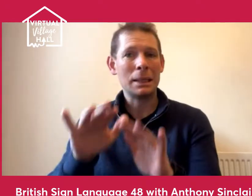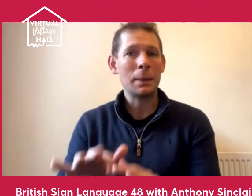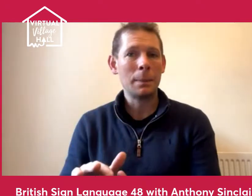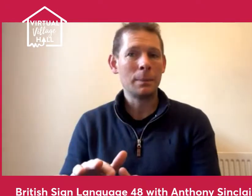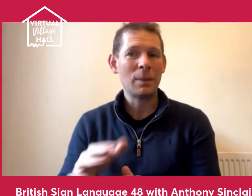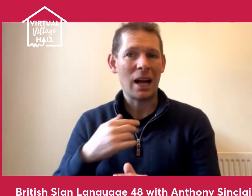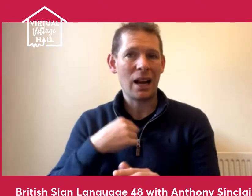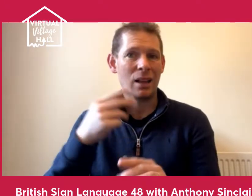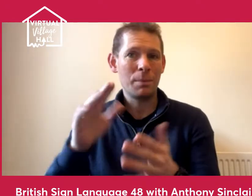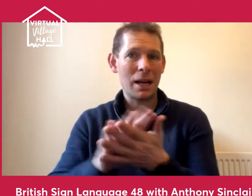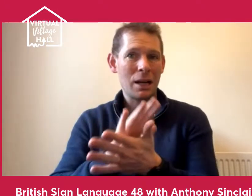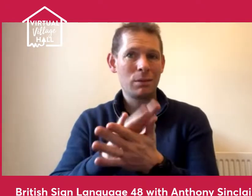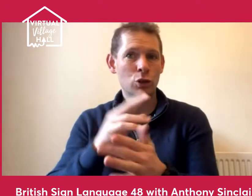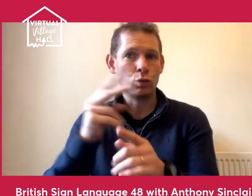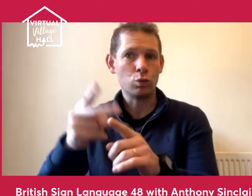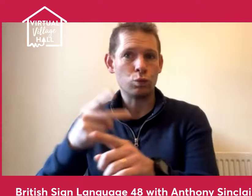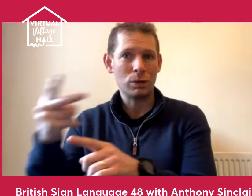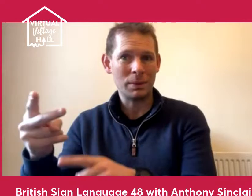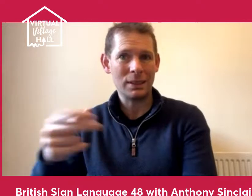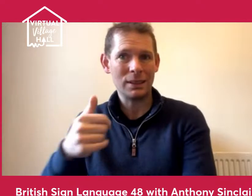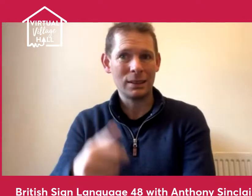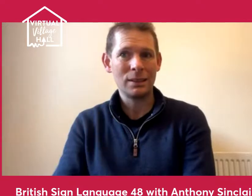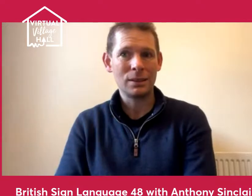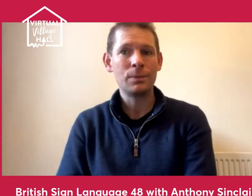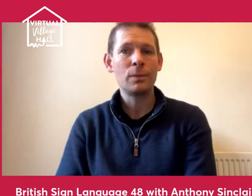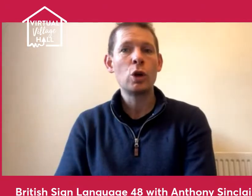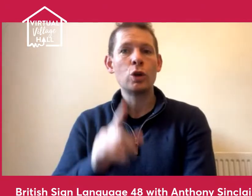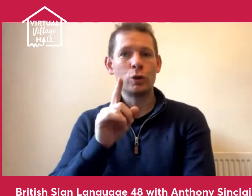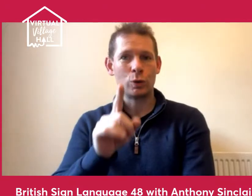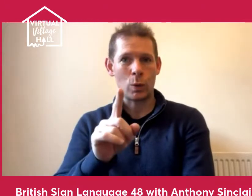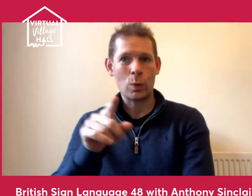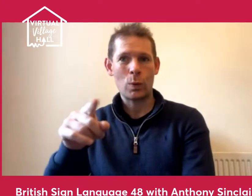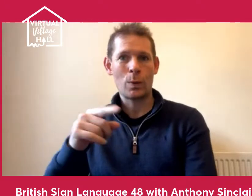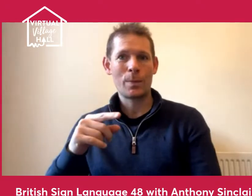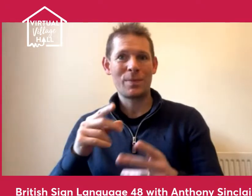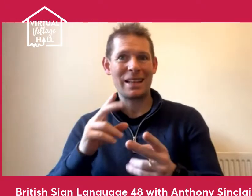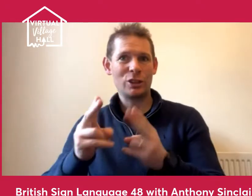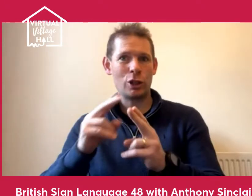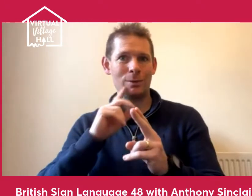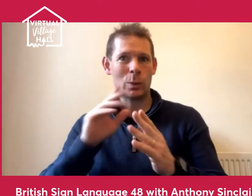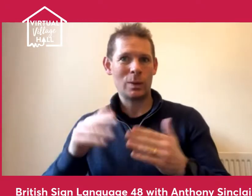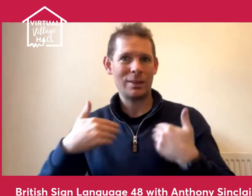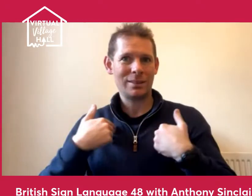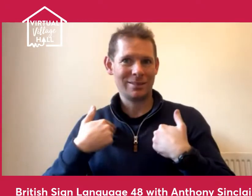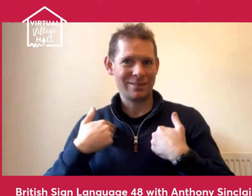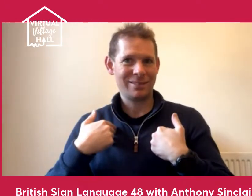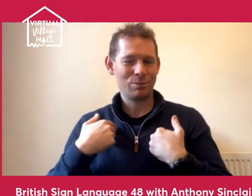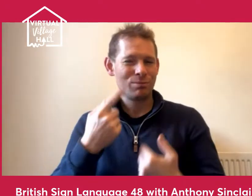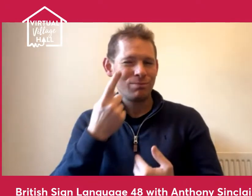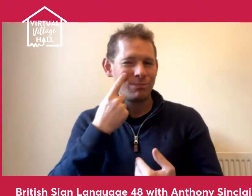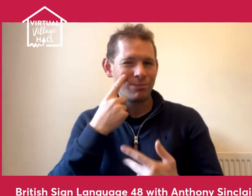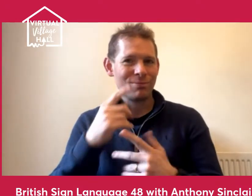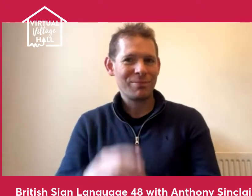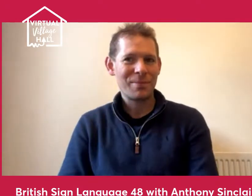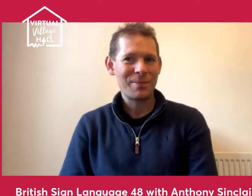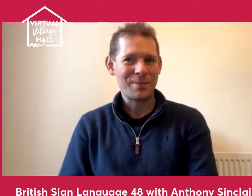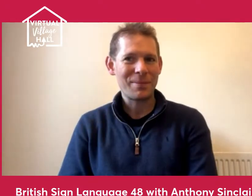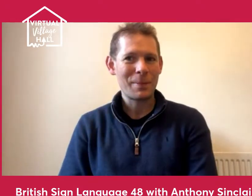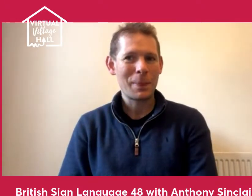me, please don't worry. Just type in the chat box if you want me to repeat anything that I've just said, and the interpreter will maybe